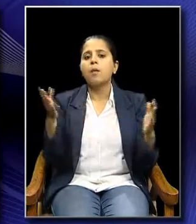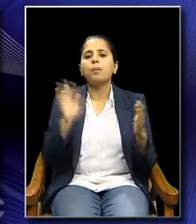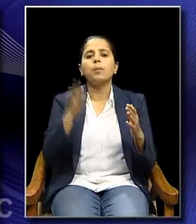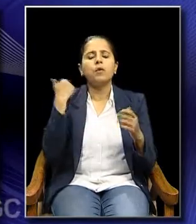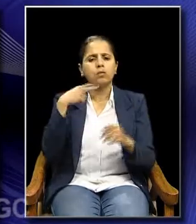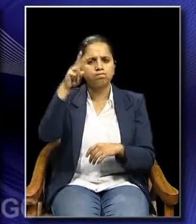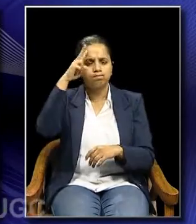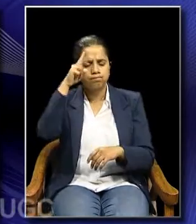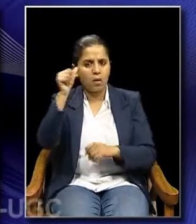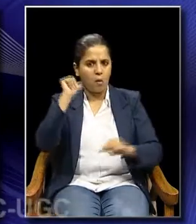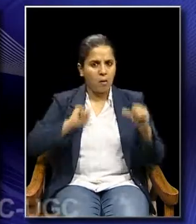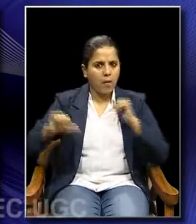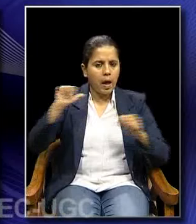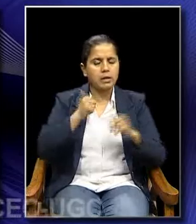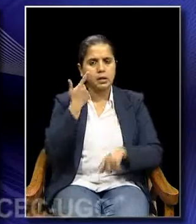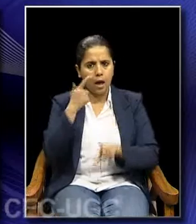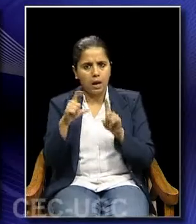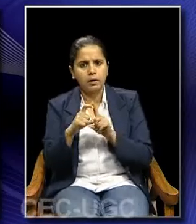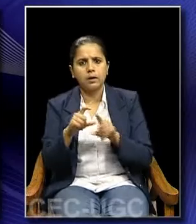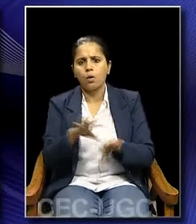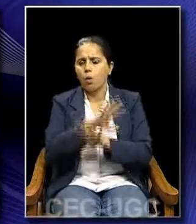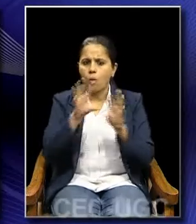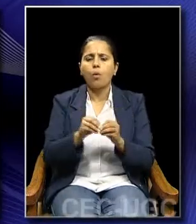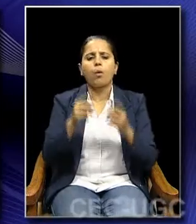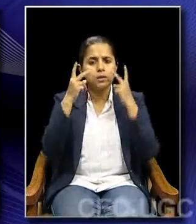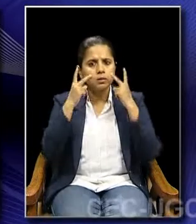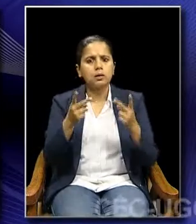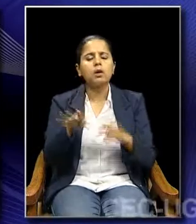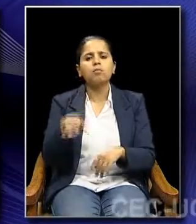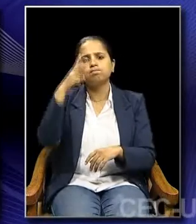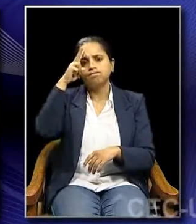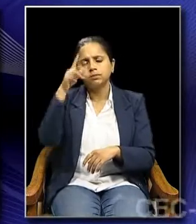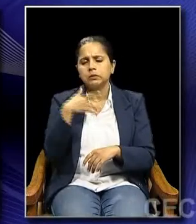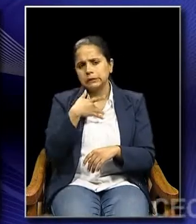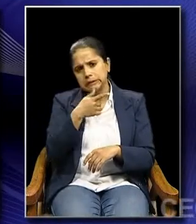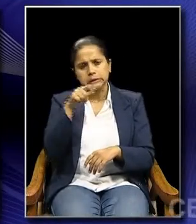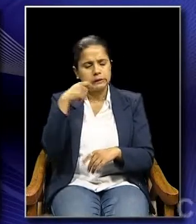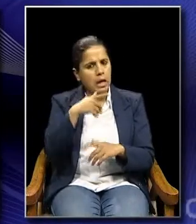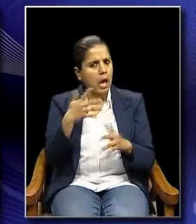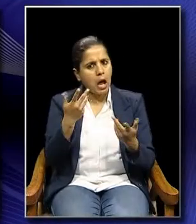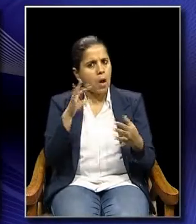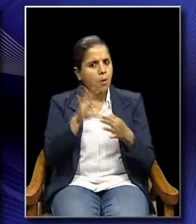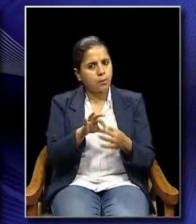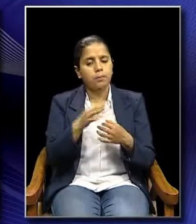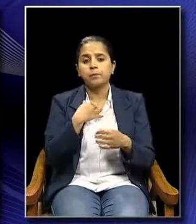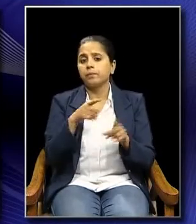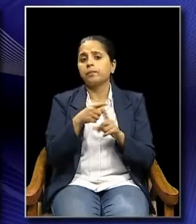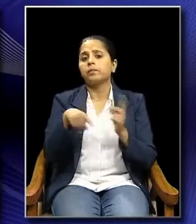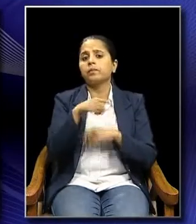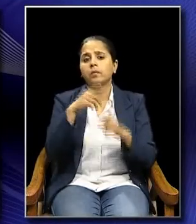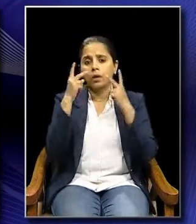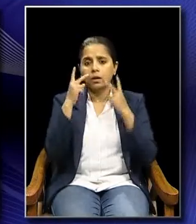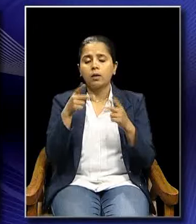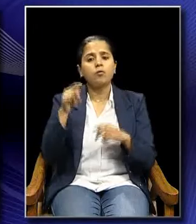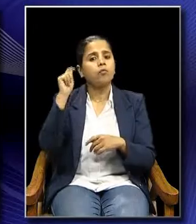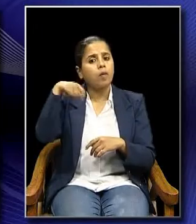concerning with fashion, identity, all of them, they are also concerned with cinema. When we see that how the kind of